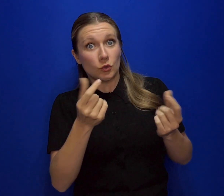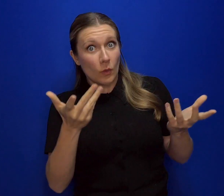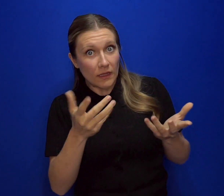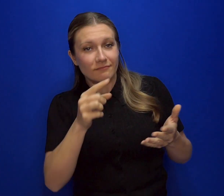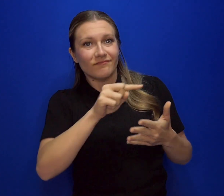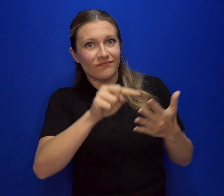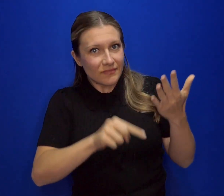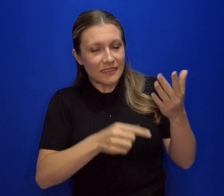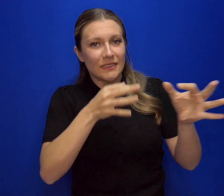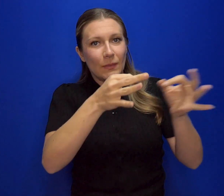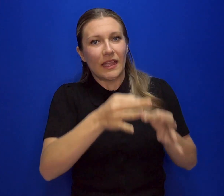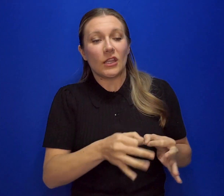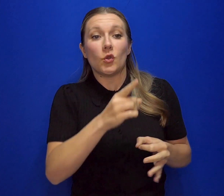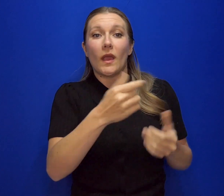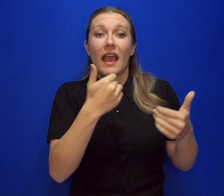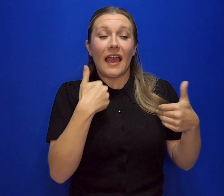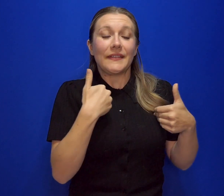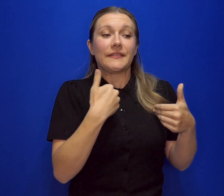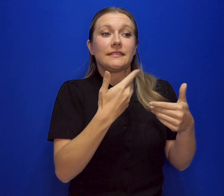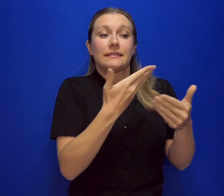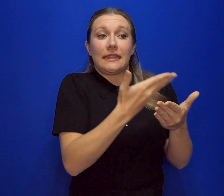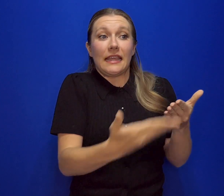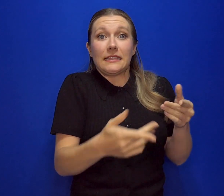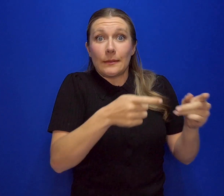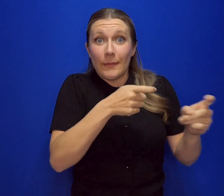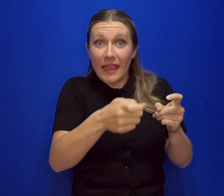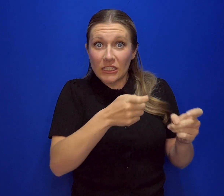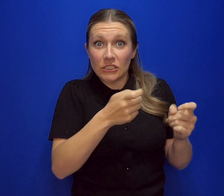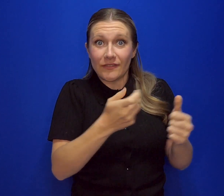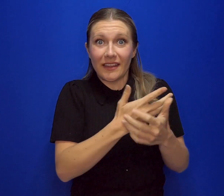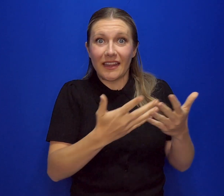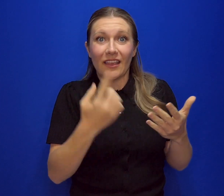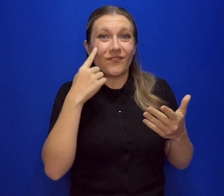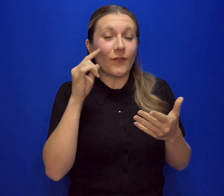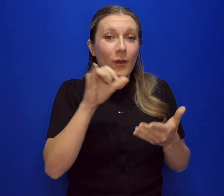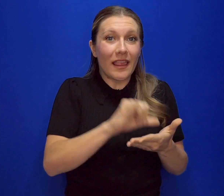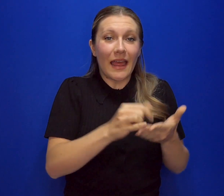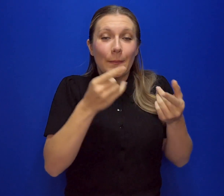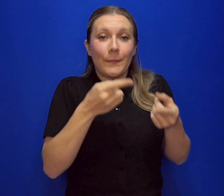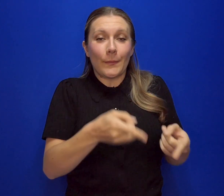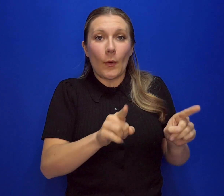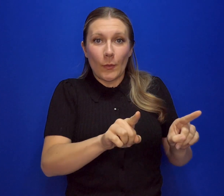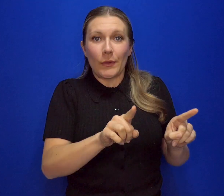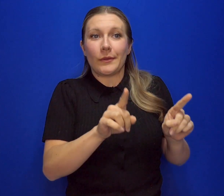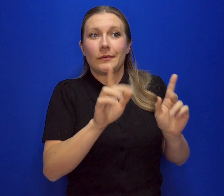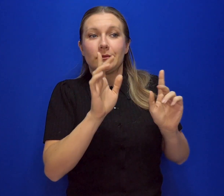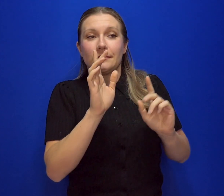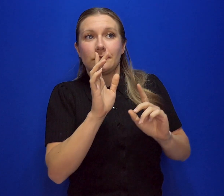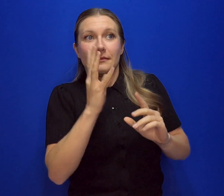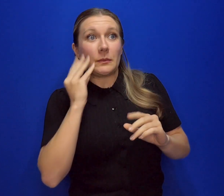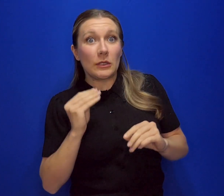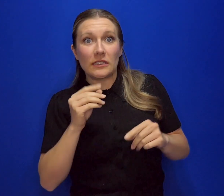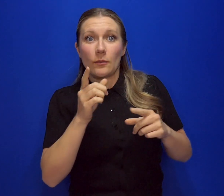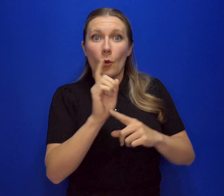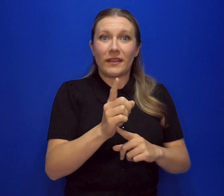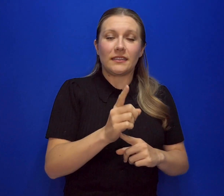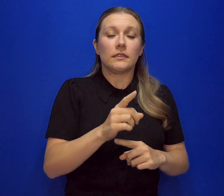you. You've got these pieces to manage when that happens, right, which should help somebody feel